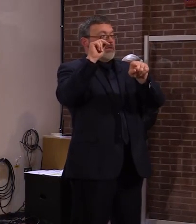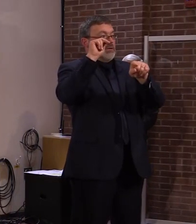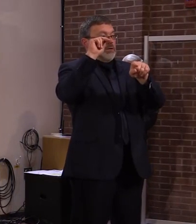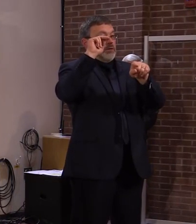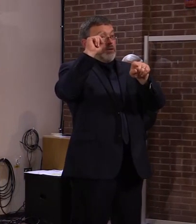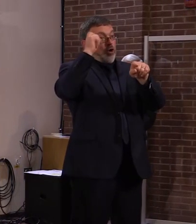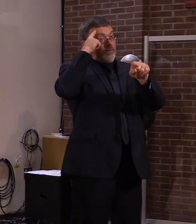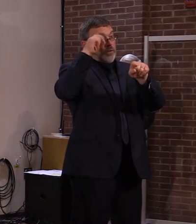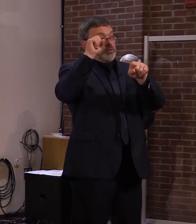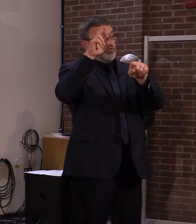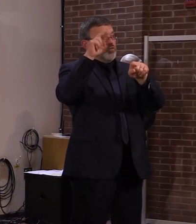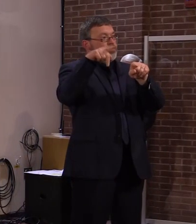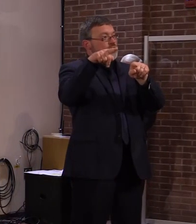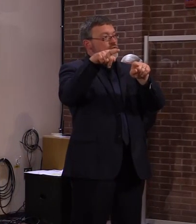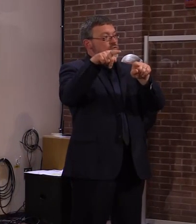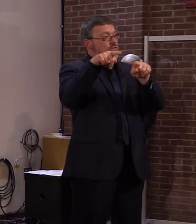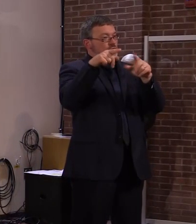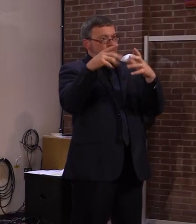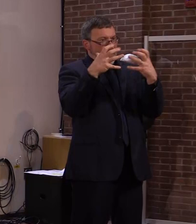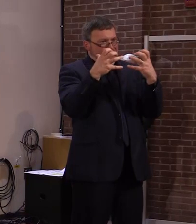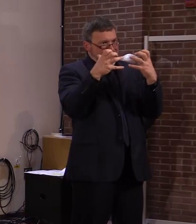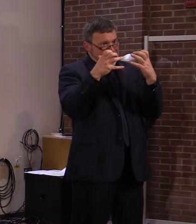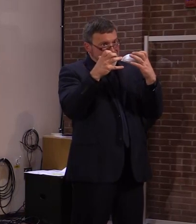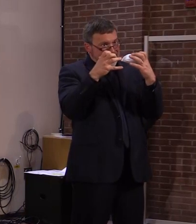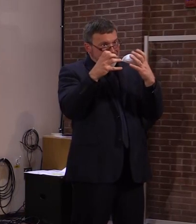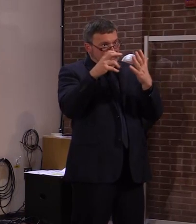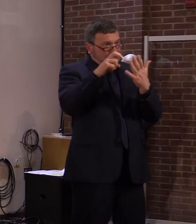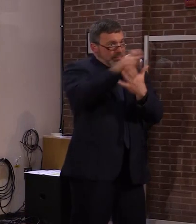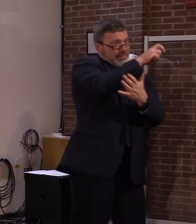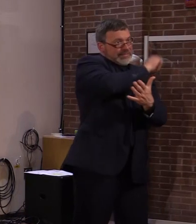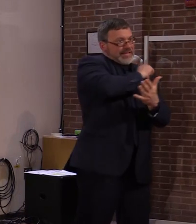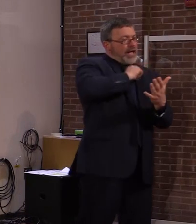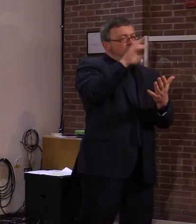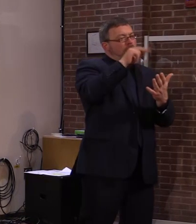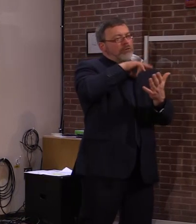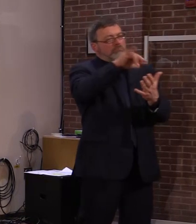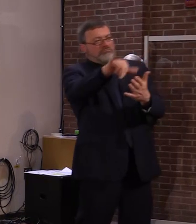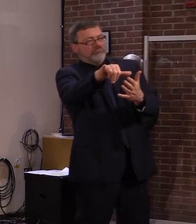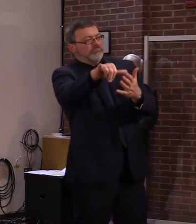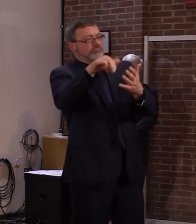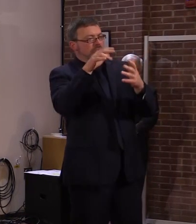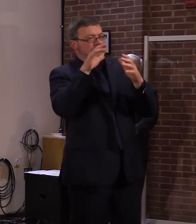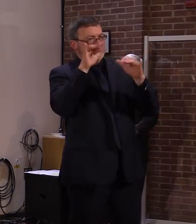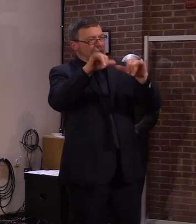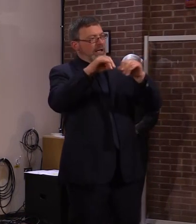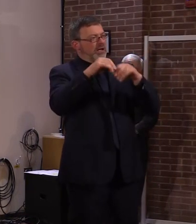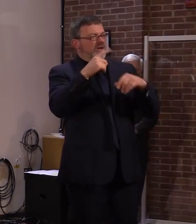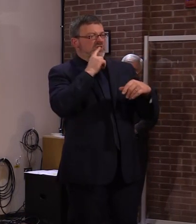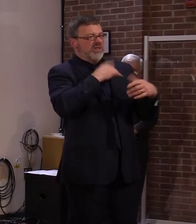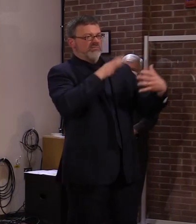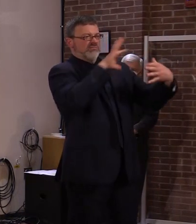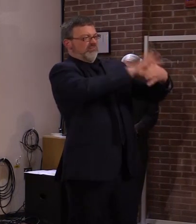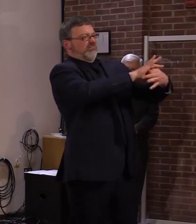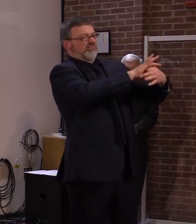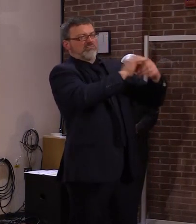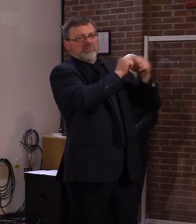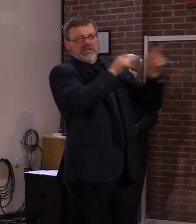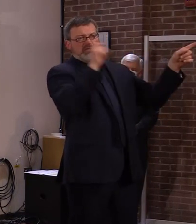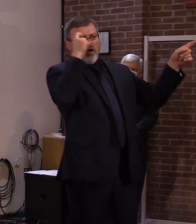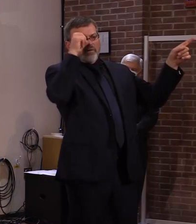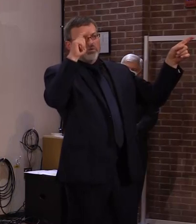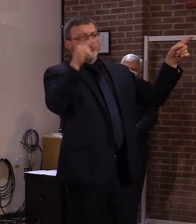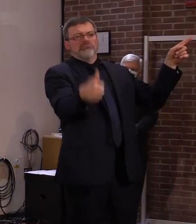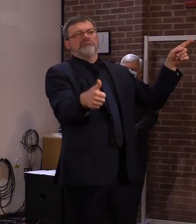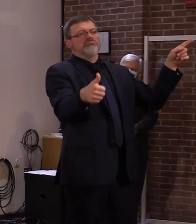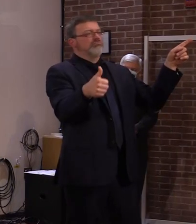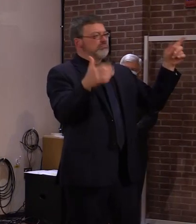partner from a border state. We've worked together a lot in many different ways and sounding boards and so forth. So I think he